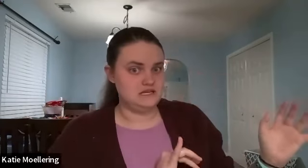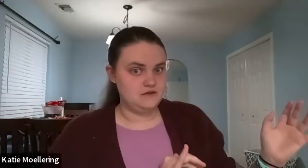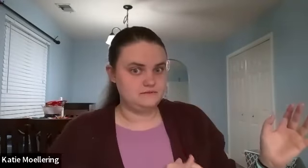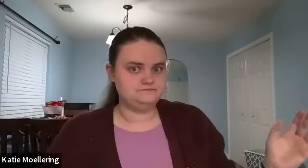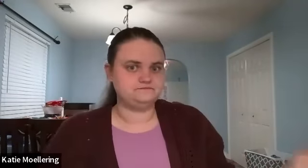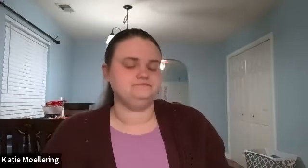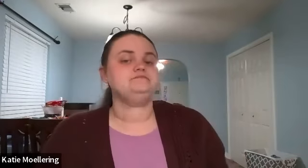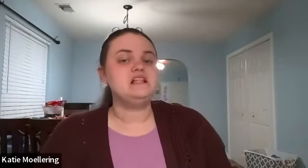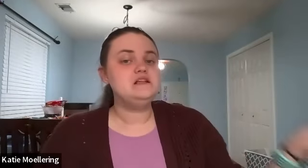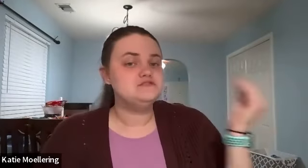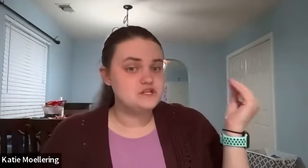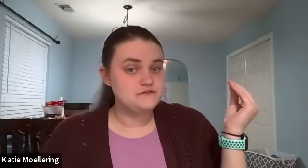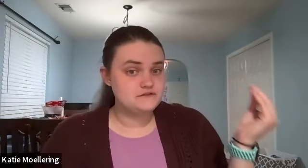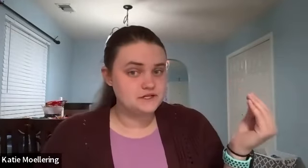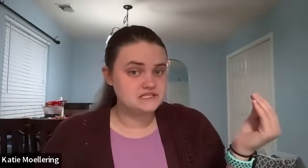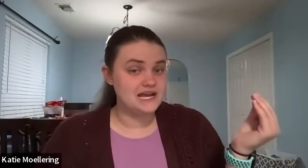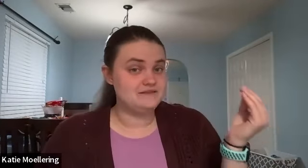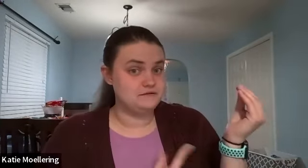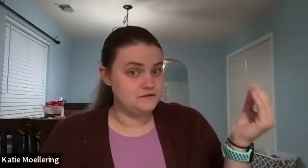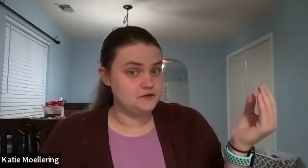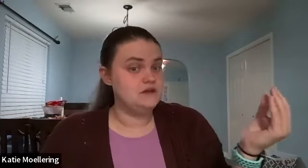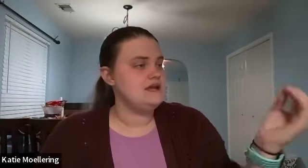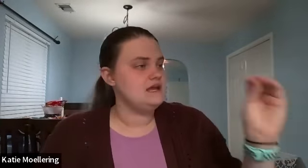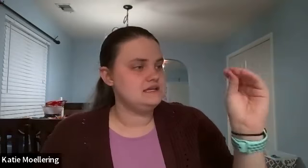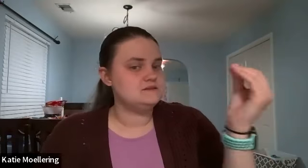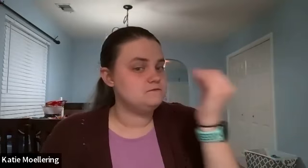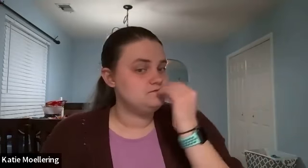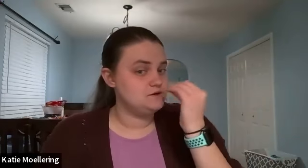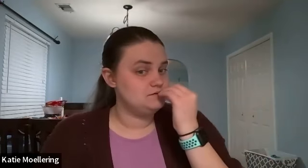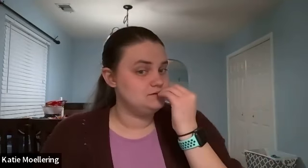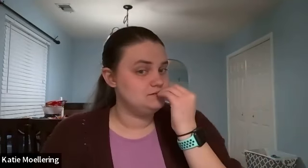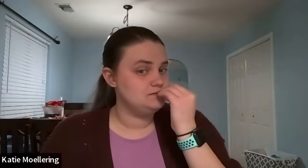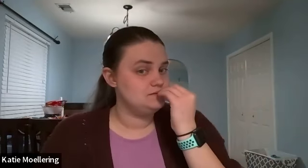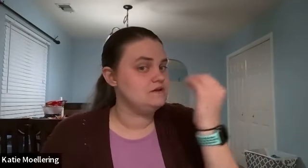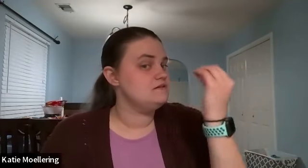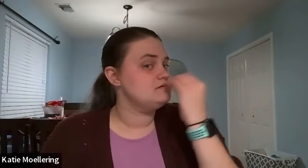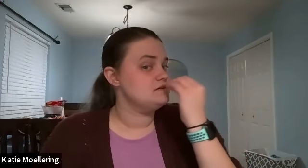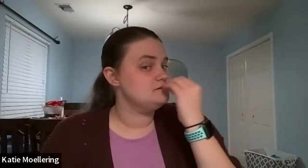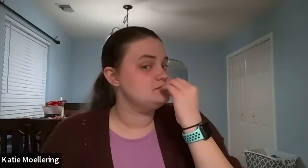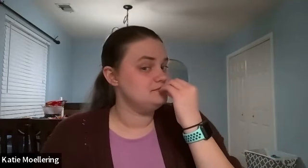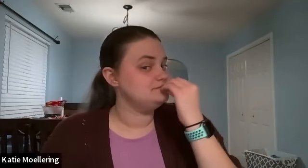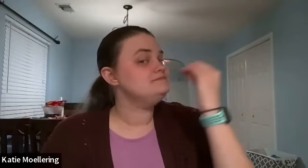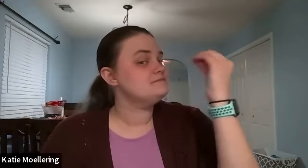together. So for the first sign for food, it's food. Food.